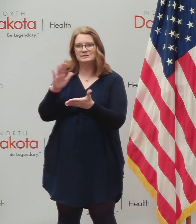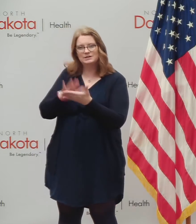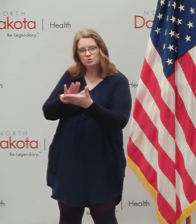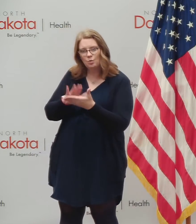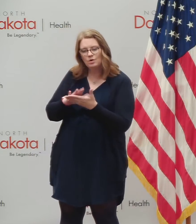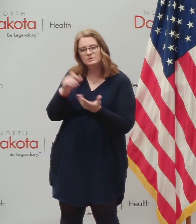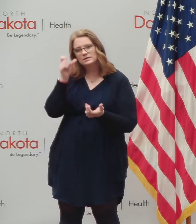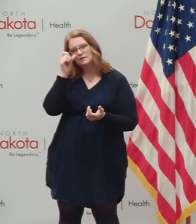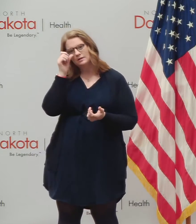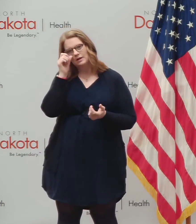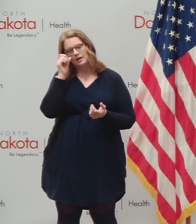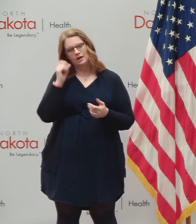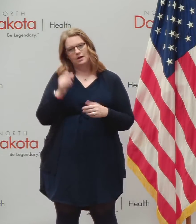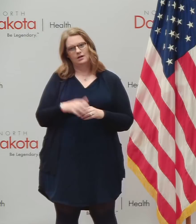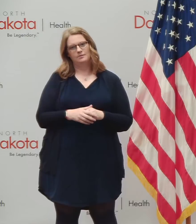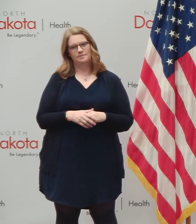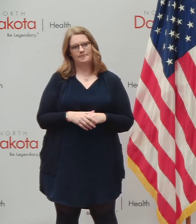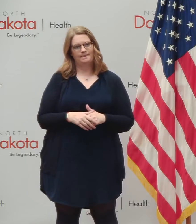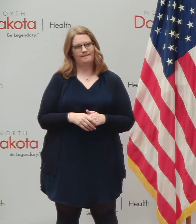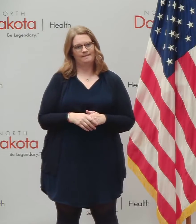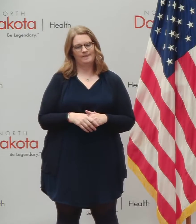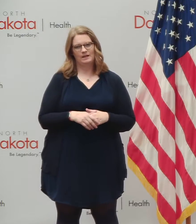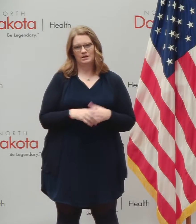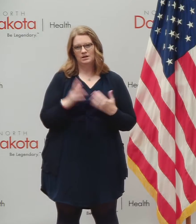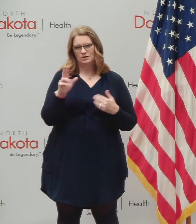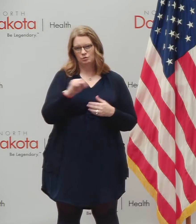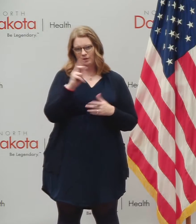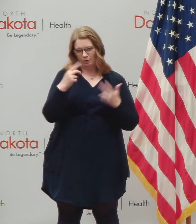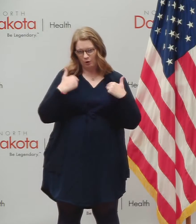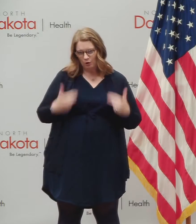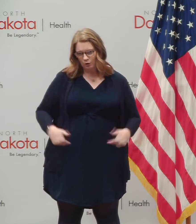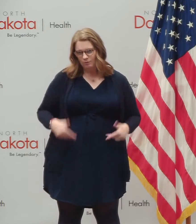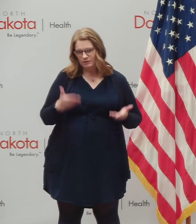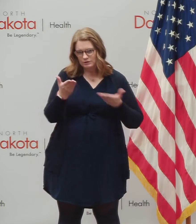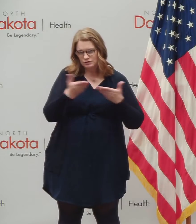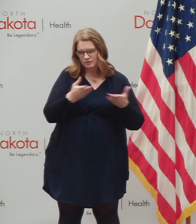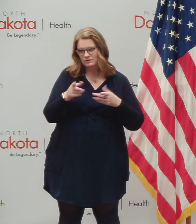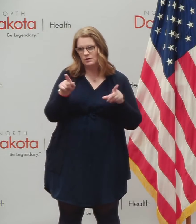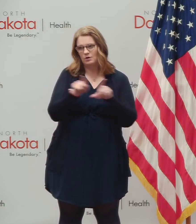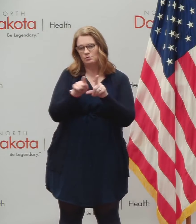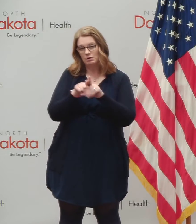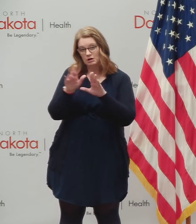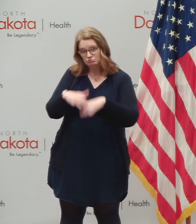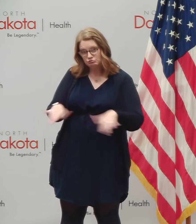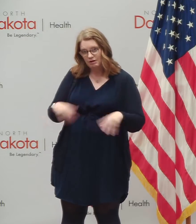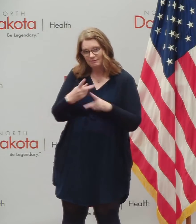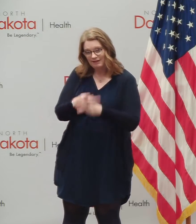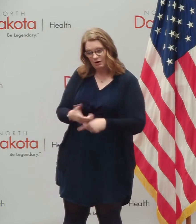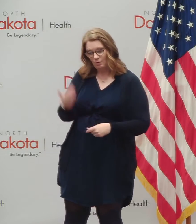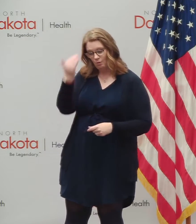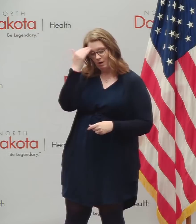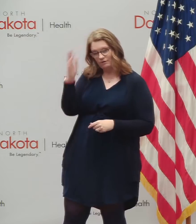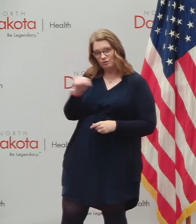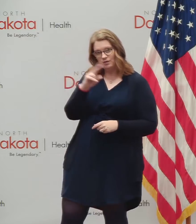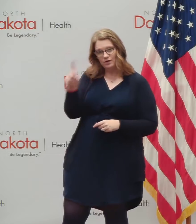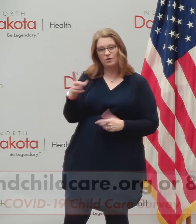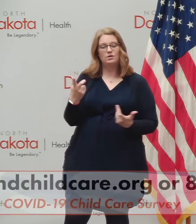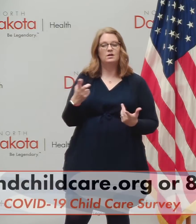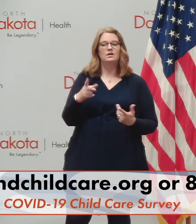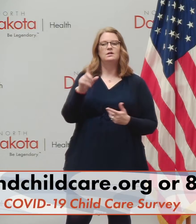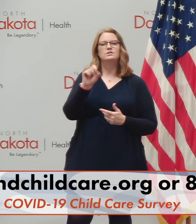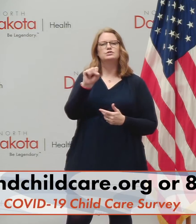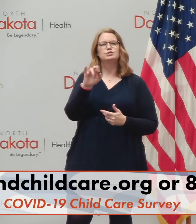workforce. And with that in mind, North Dakota Human Services, in partnership with Child Care Aware of North Dakota, is launching a child care